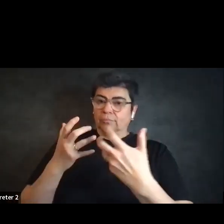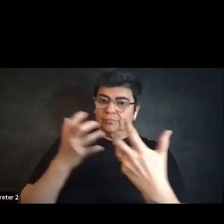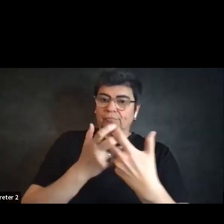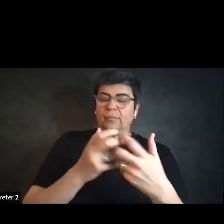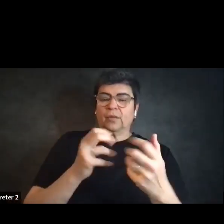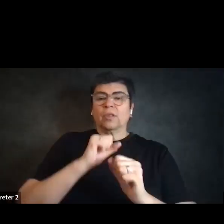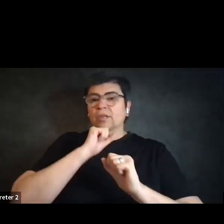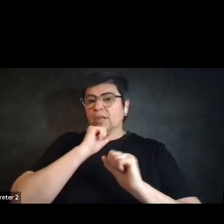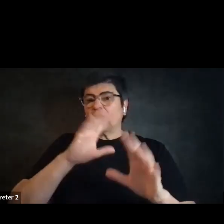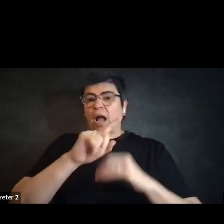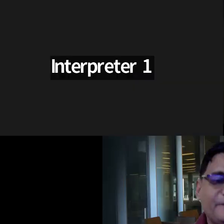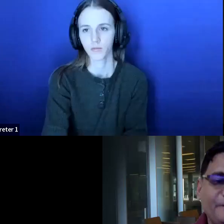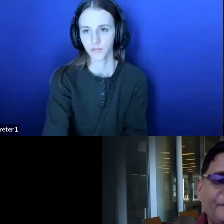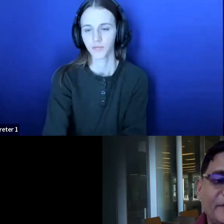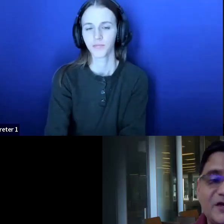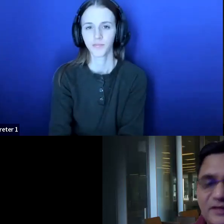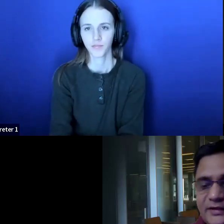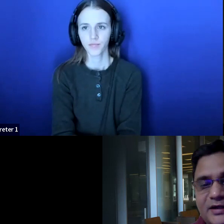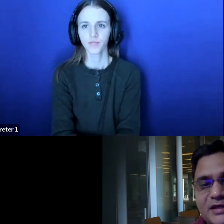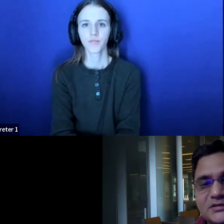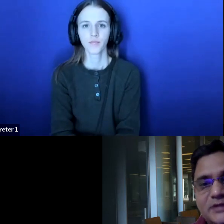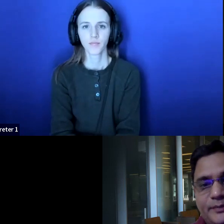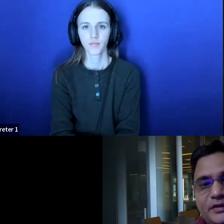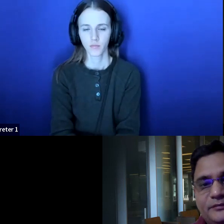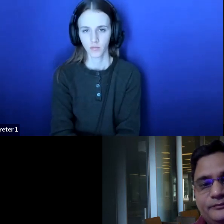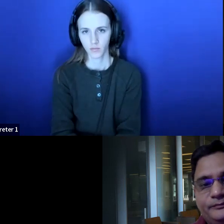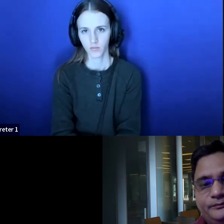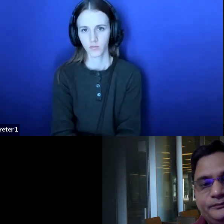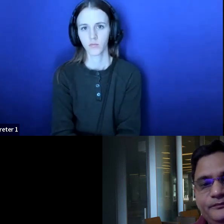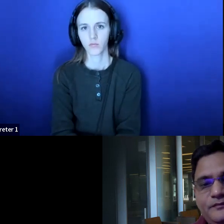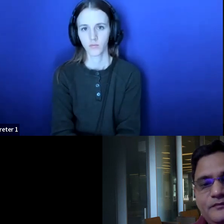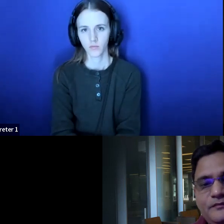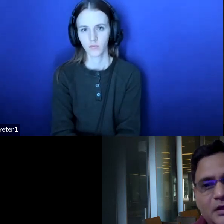nothing about us without us. That will inculcate empathy.